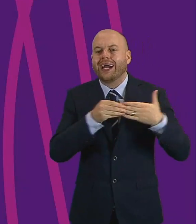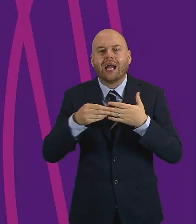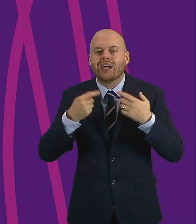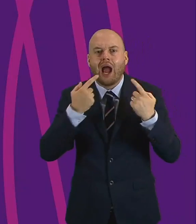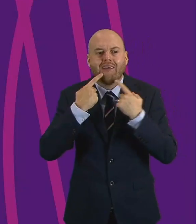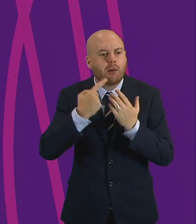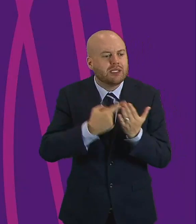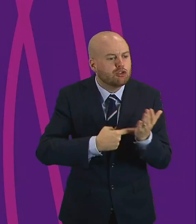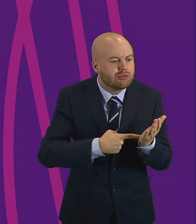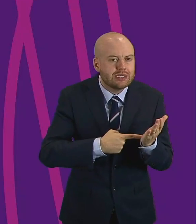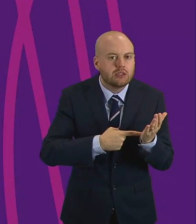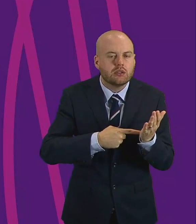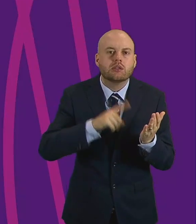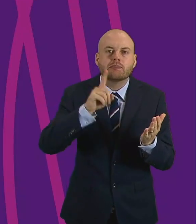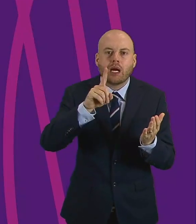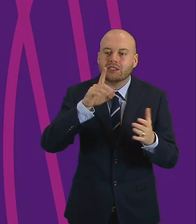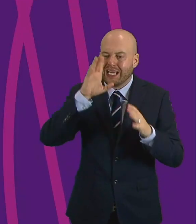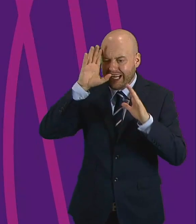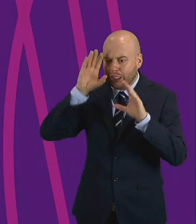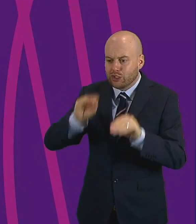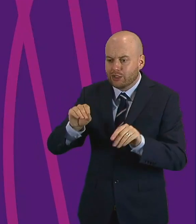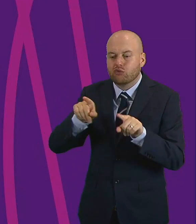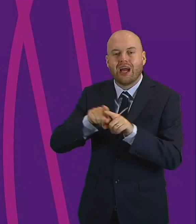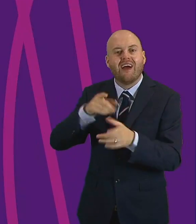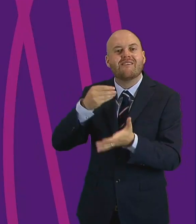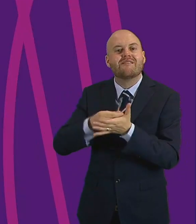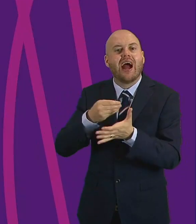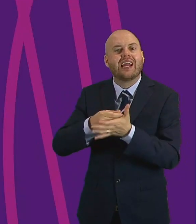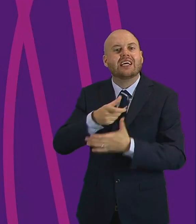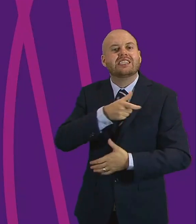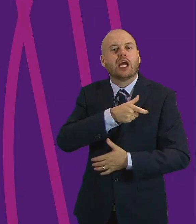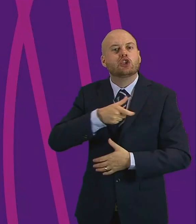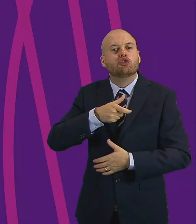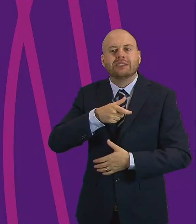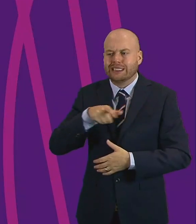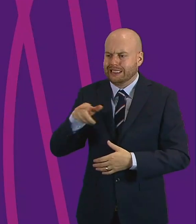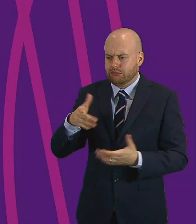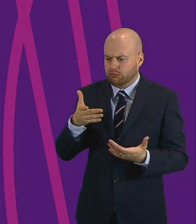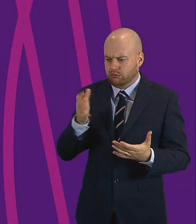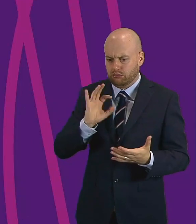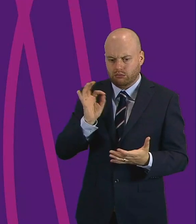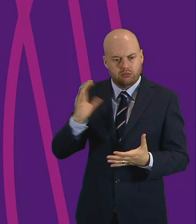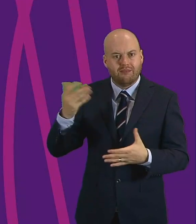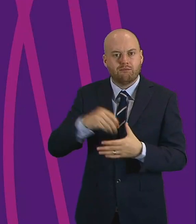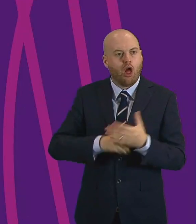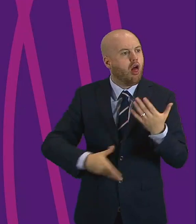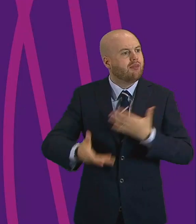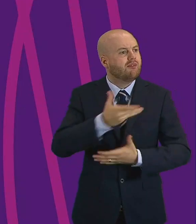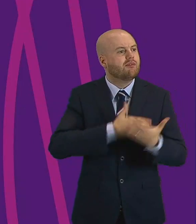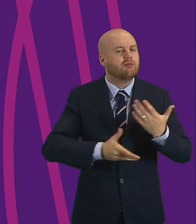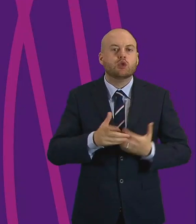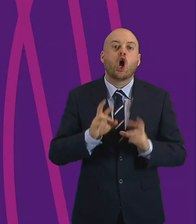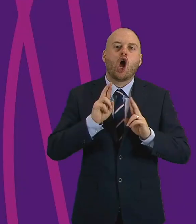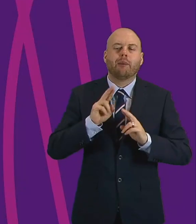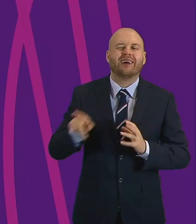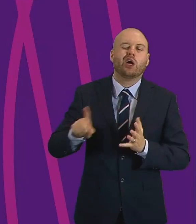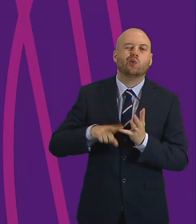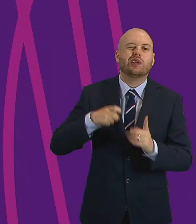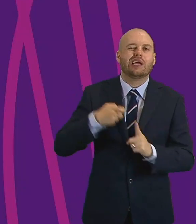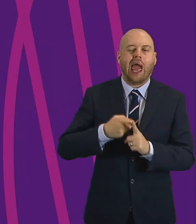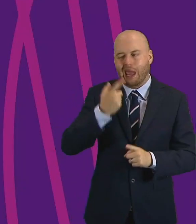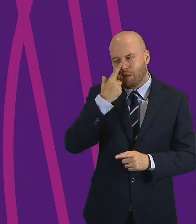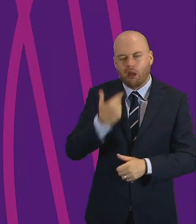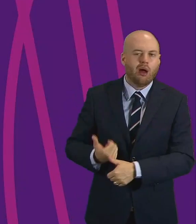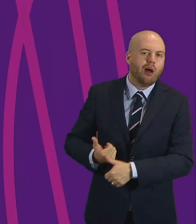Finance Secretary have in fact been stalling for weeks in the hope that there will be UK consequentials. Meanwhile, attainment